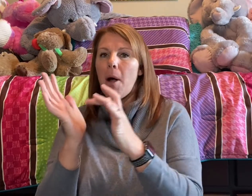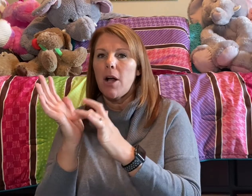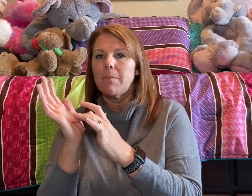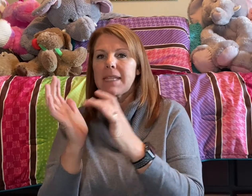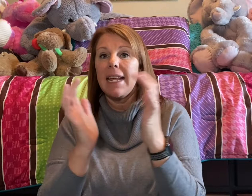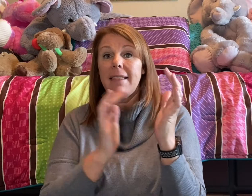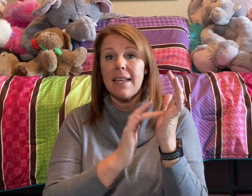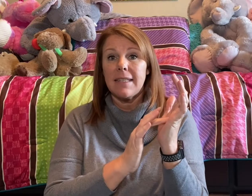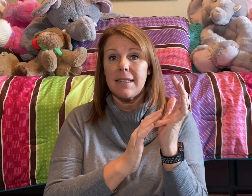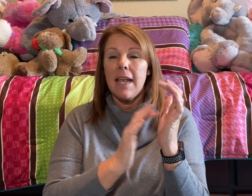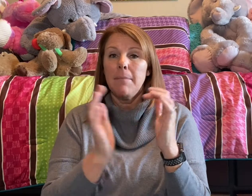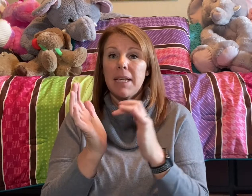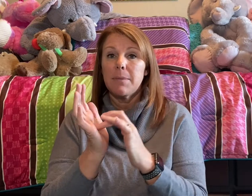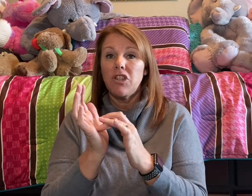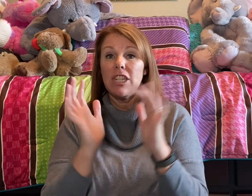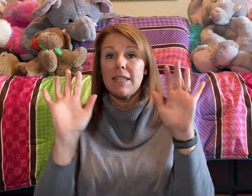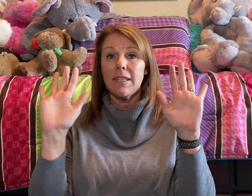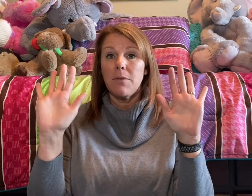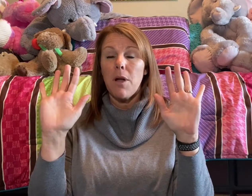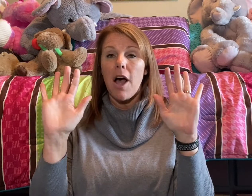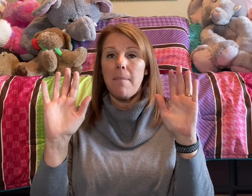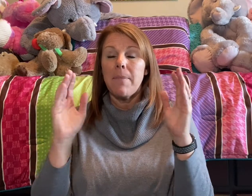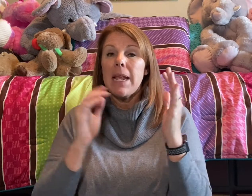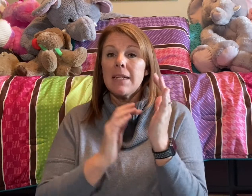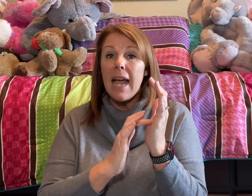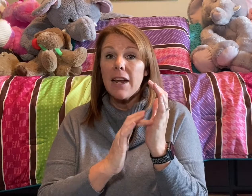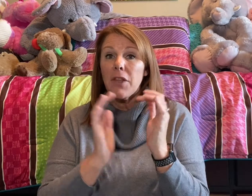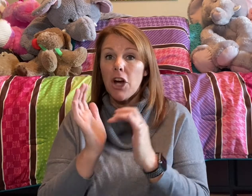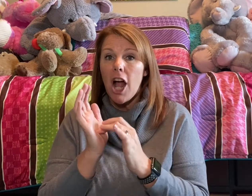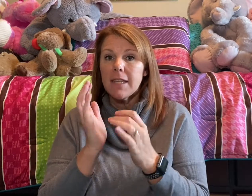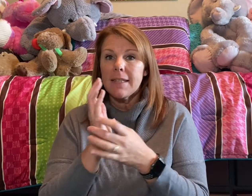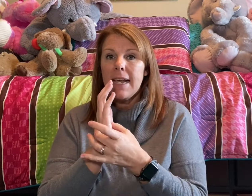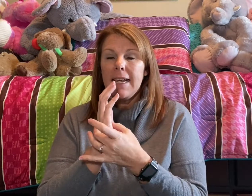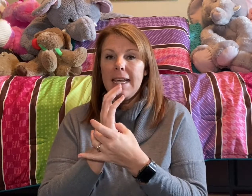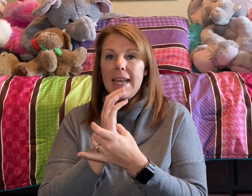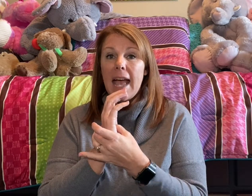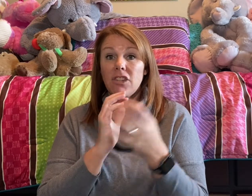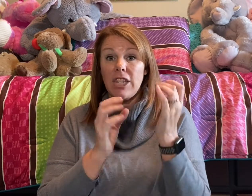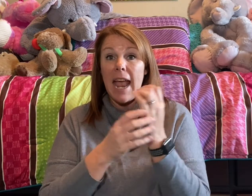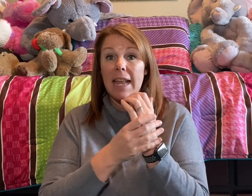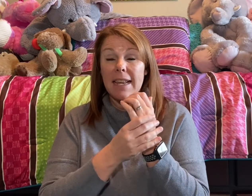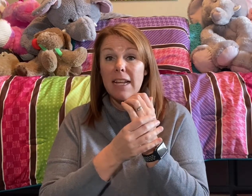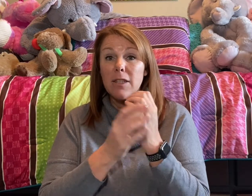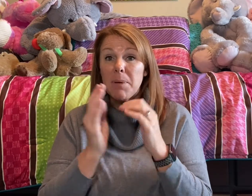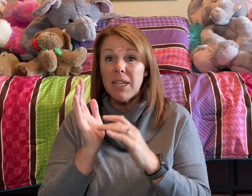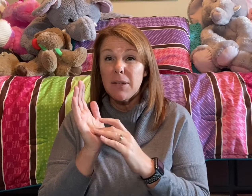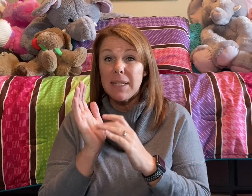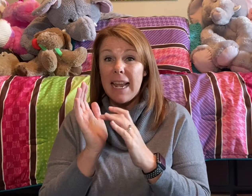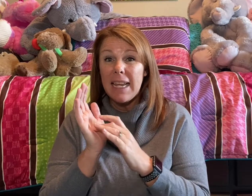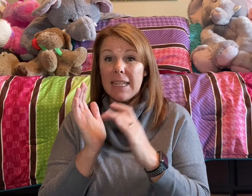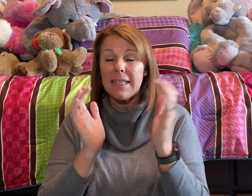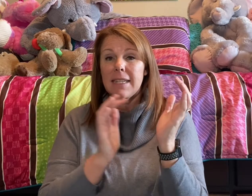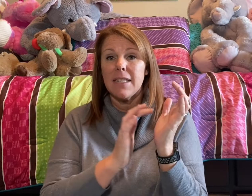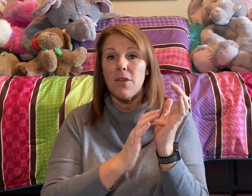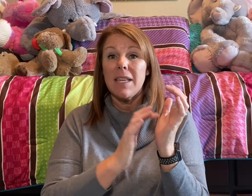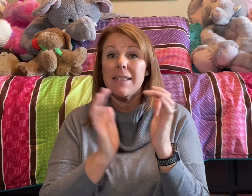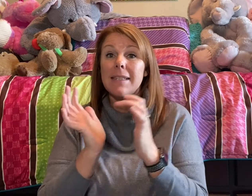palms like this, because when Jesus died on the cross, he actually had nails put into his hands. And so this is the